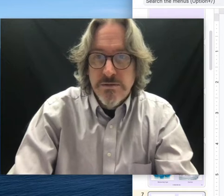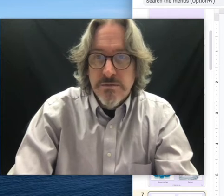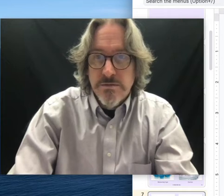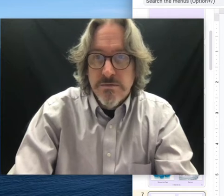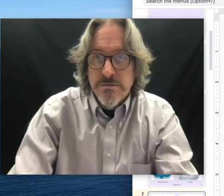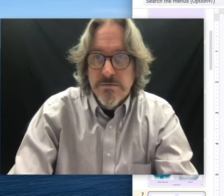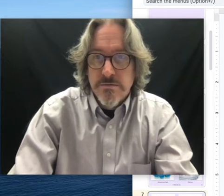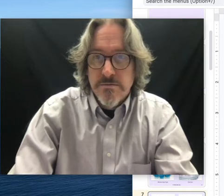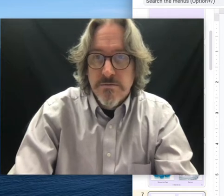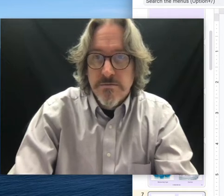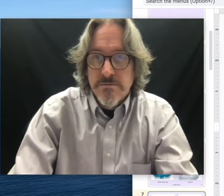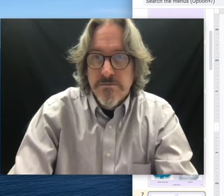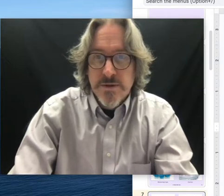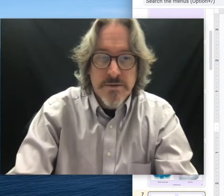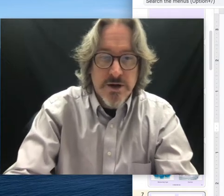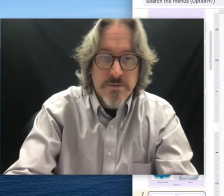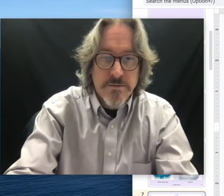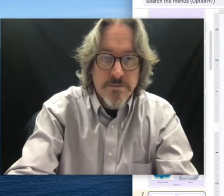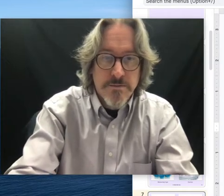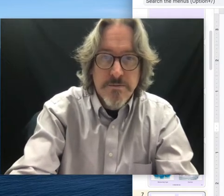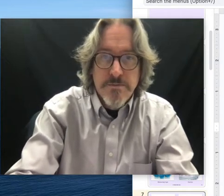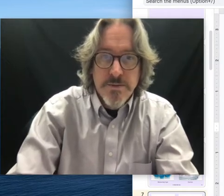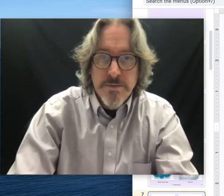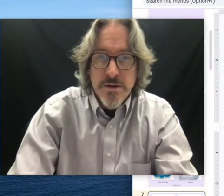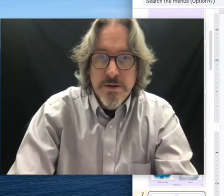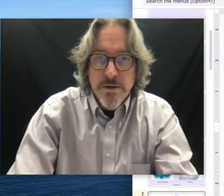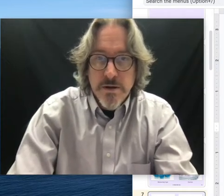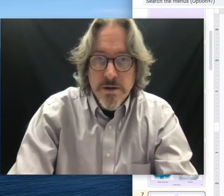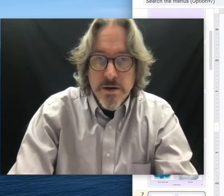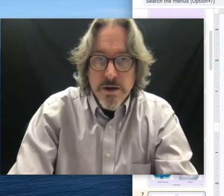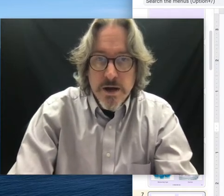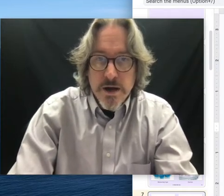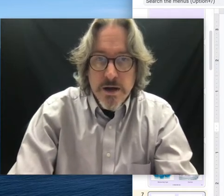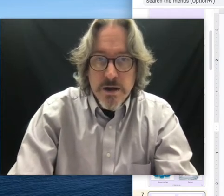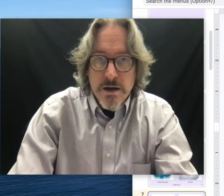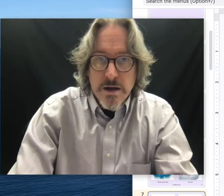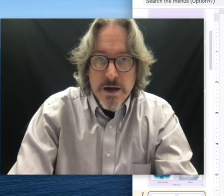Oops. There we go. Boop.